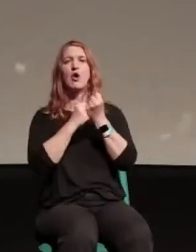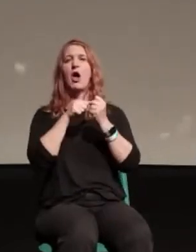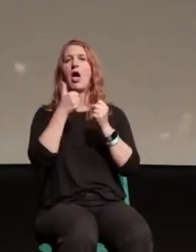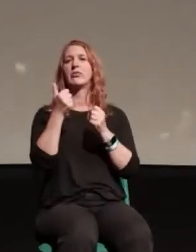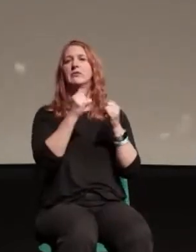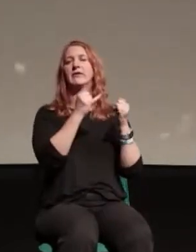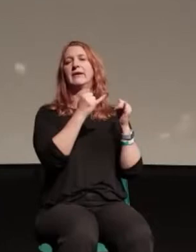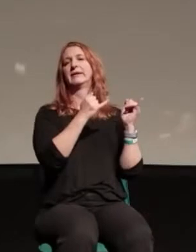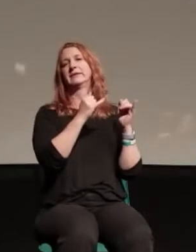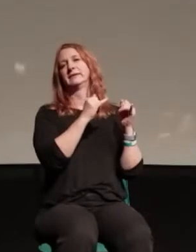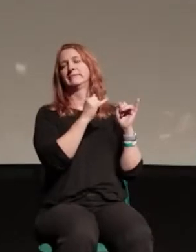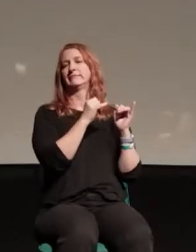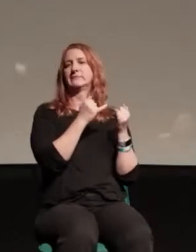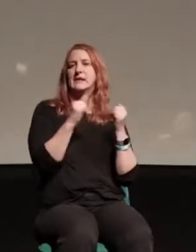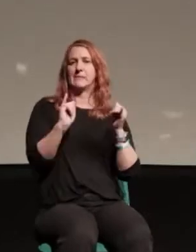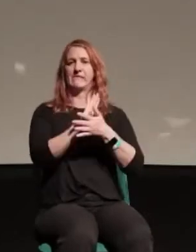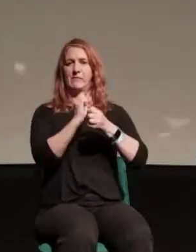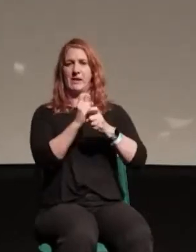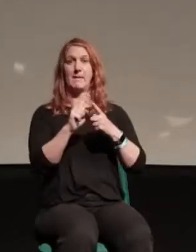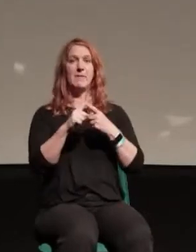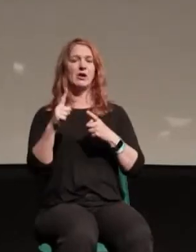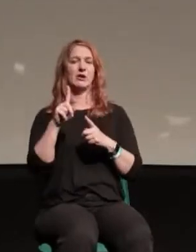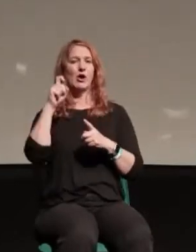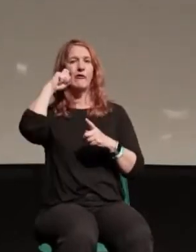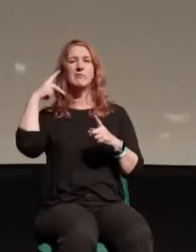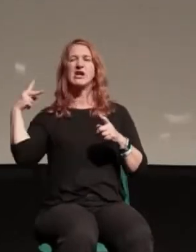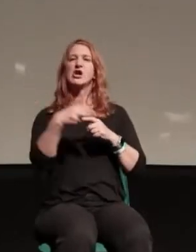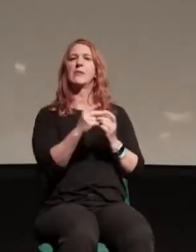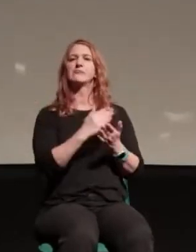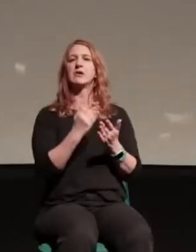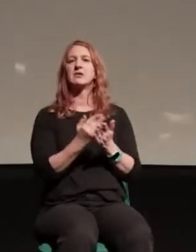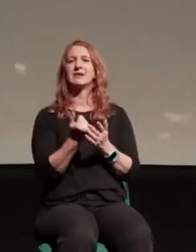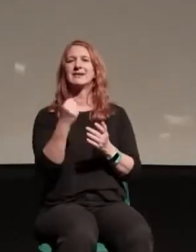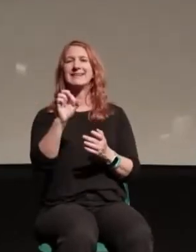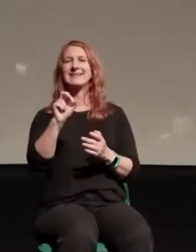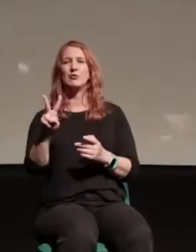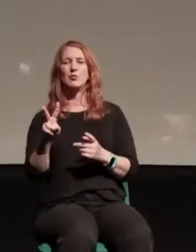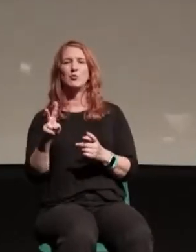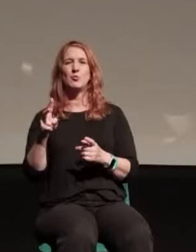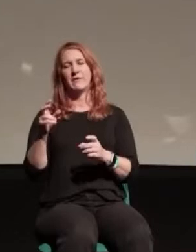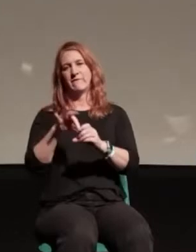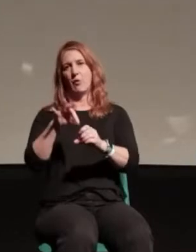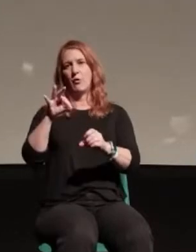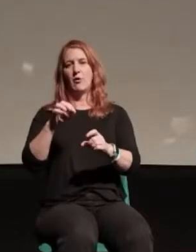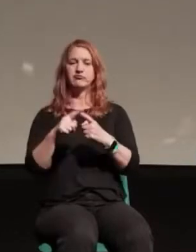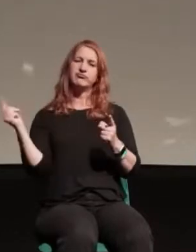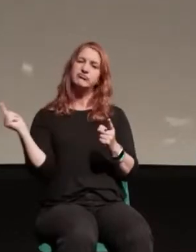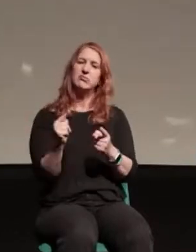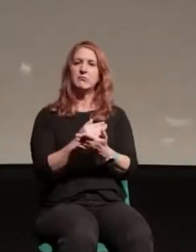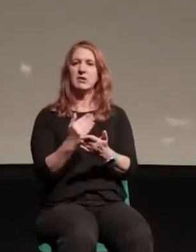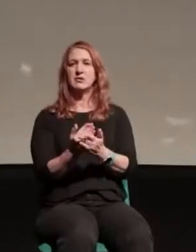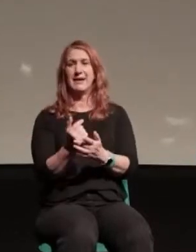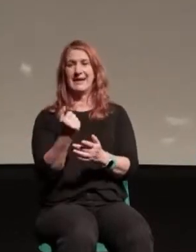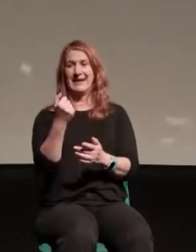cut off by the US Congress in the Contract for America 1992 election. So in the late 80s and the